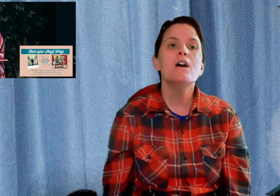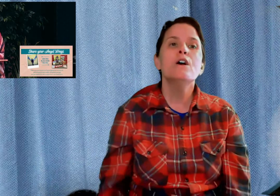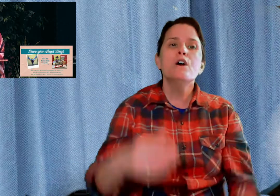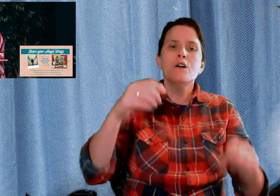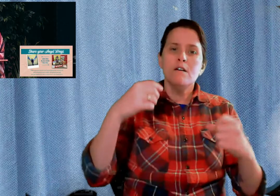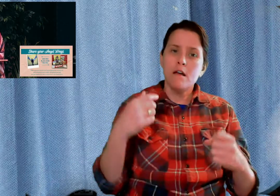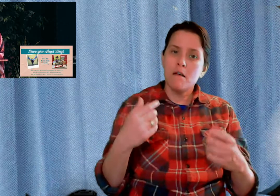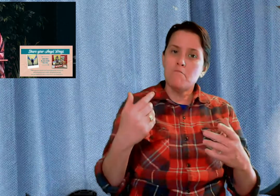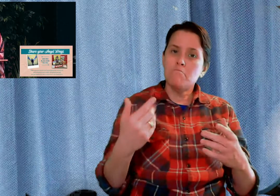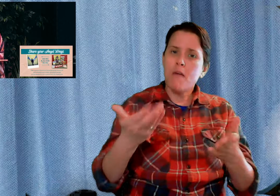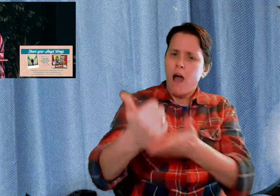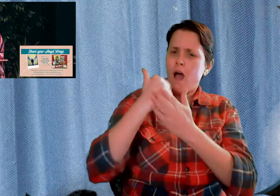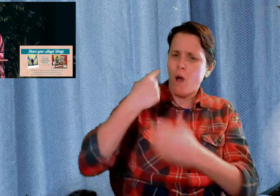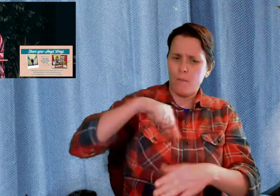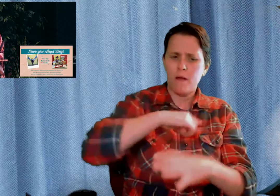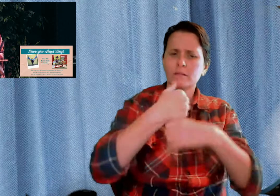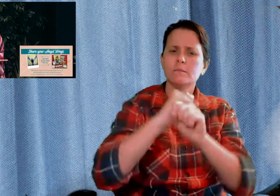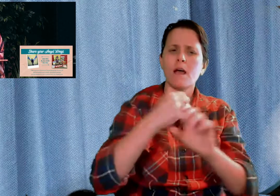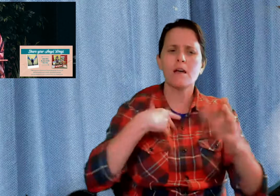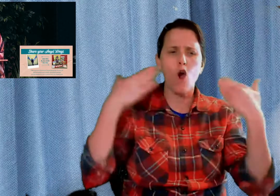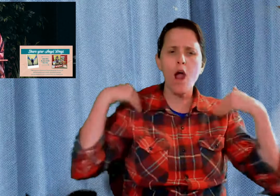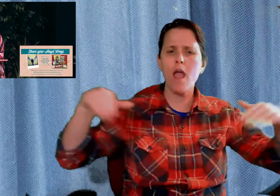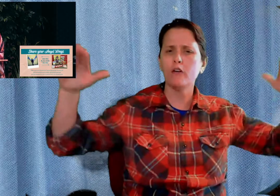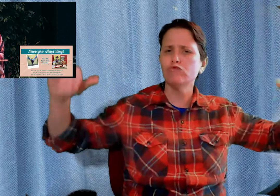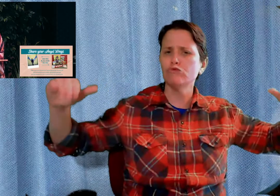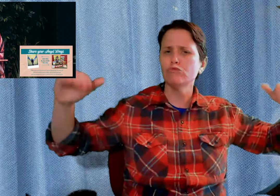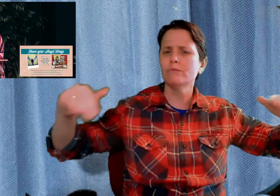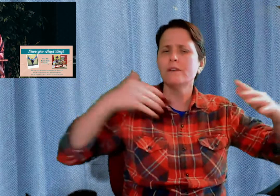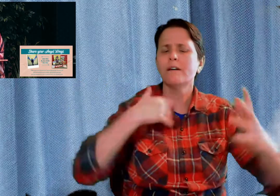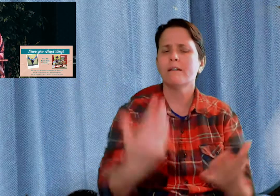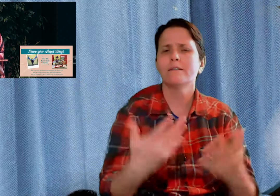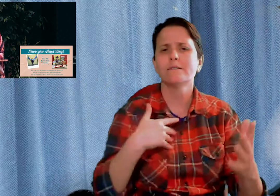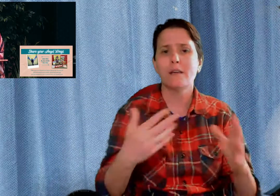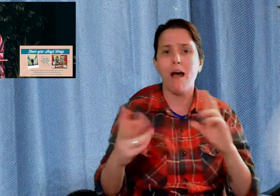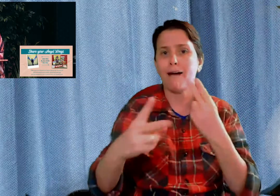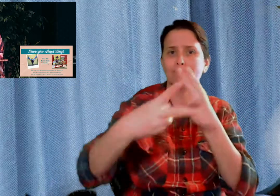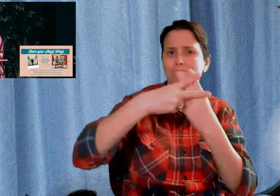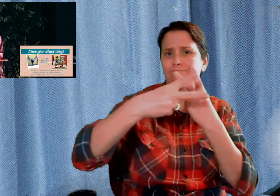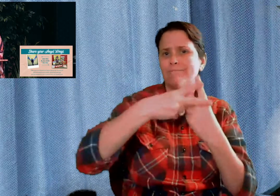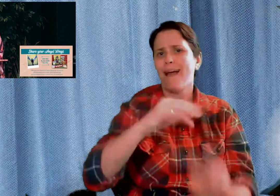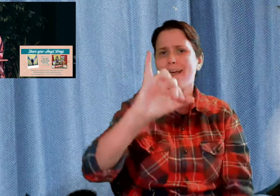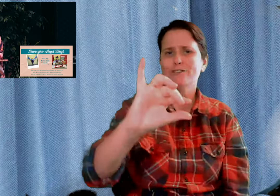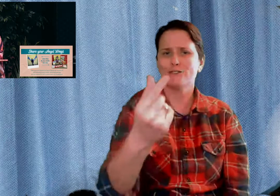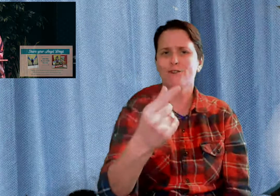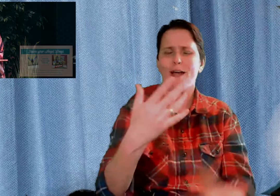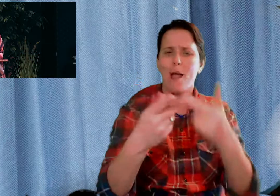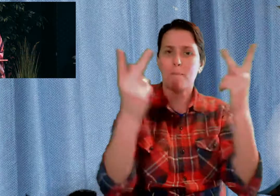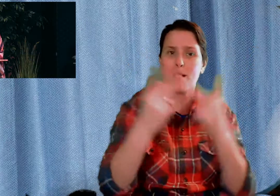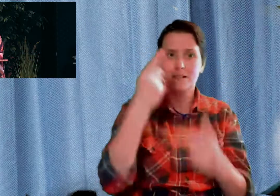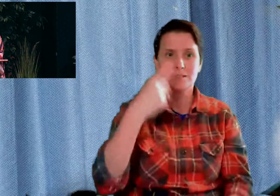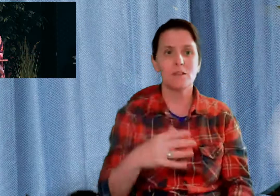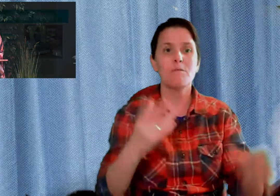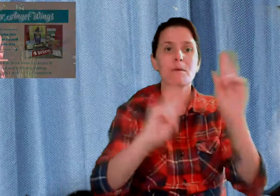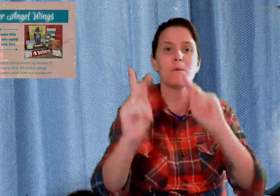Instagrammable destination in Austin. We are running a drawing through the month of January for anyone who posts their photo in front